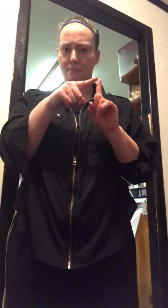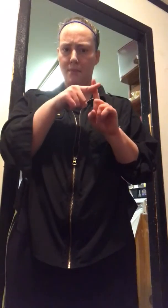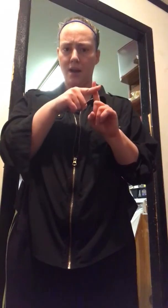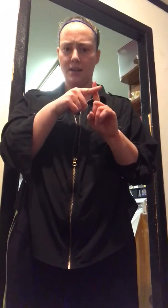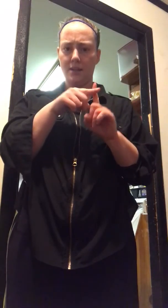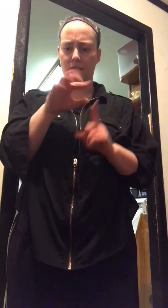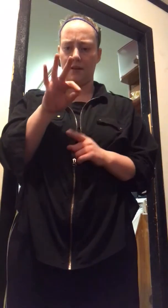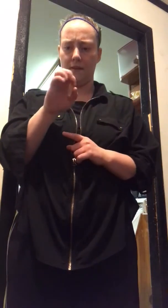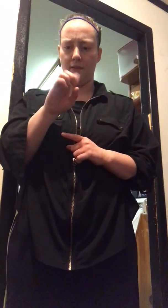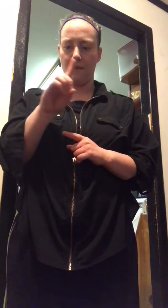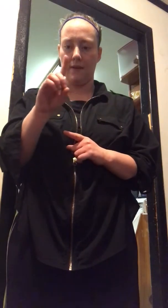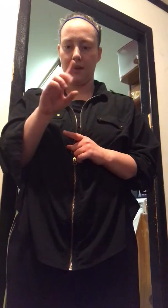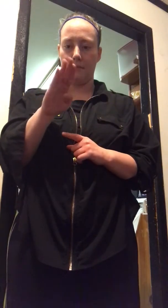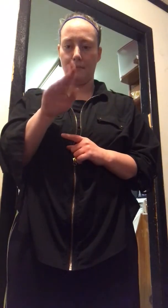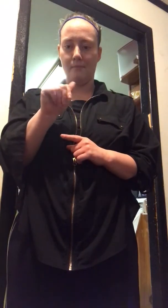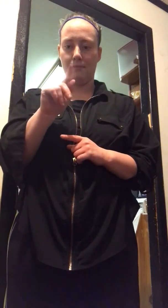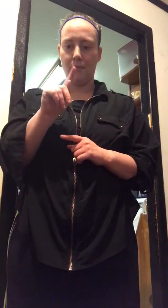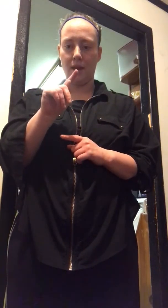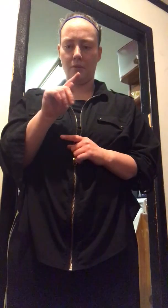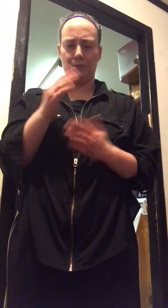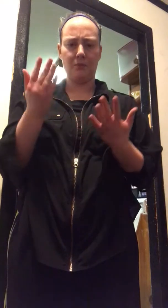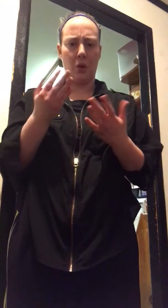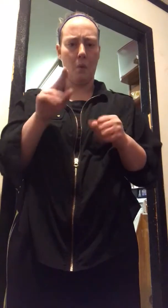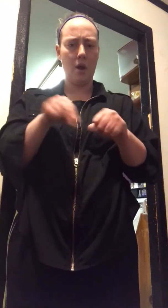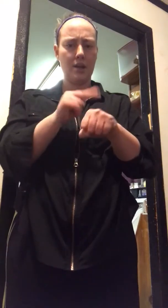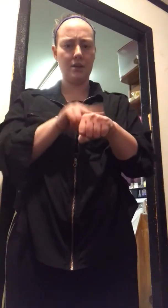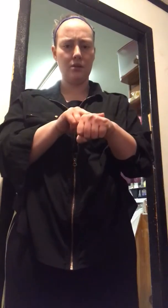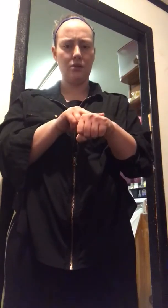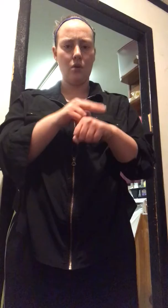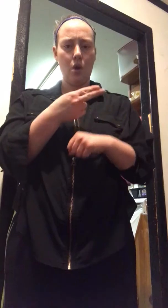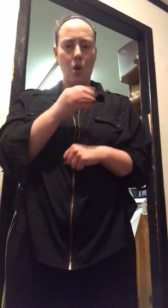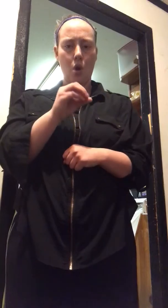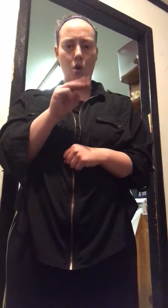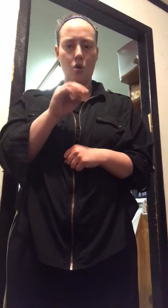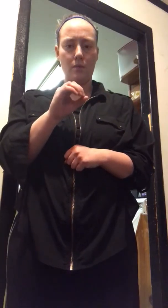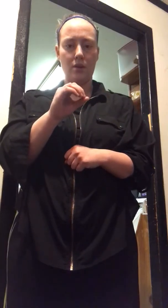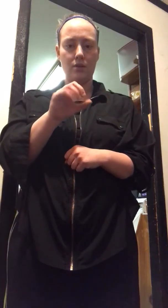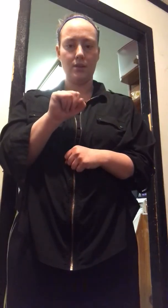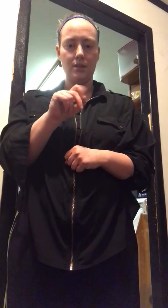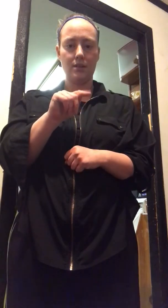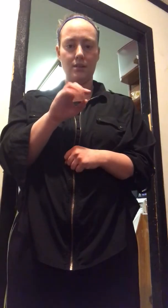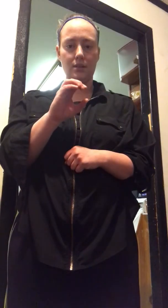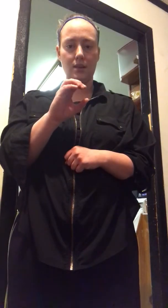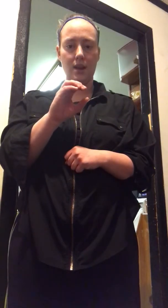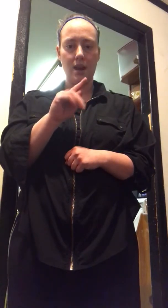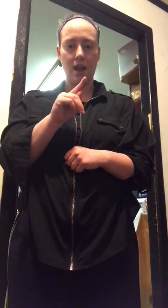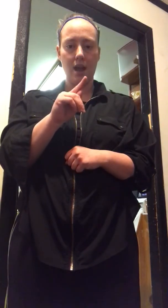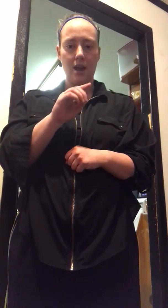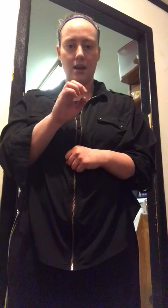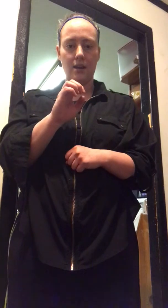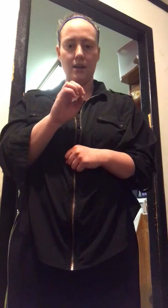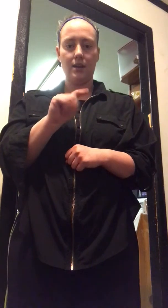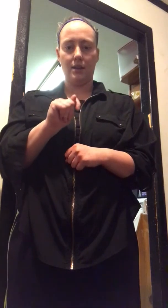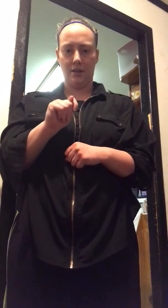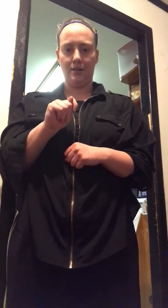What is the normal homeostatic body temperature in